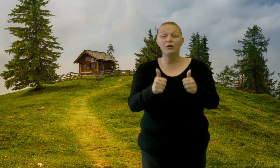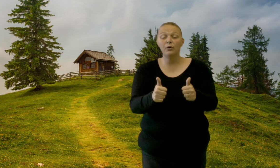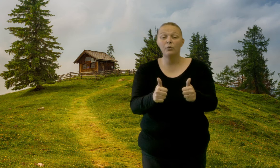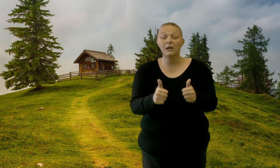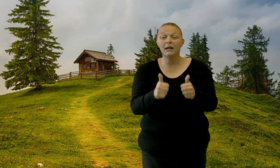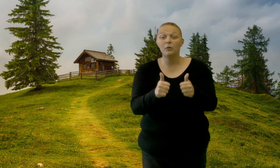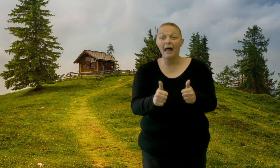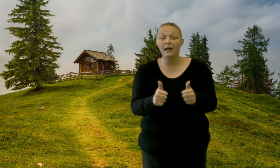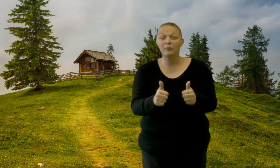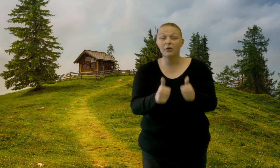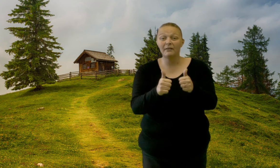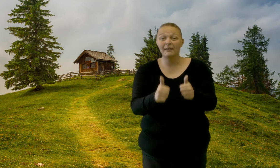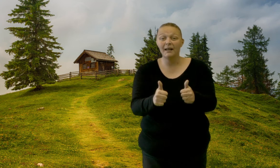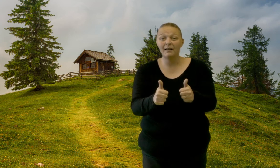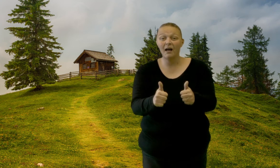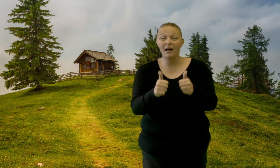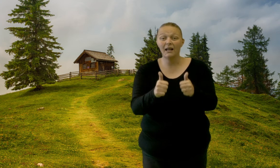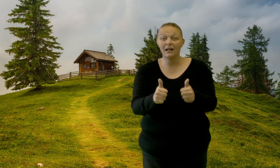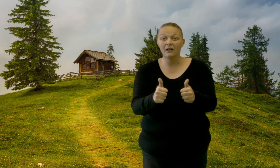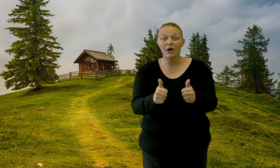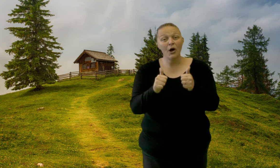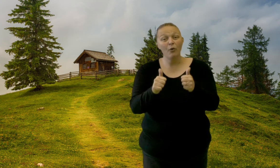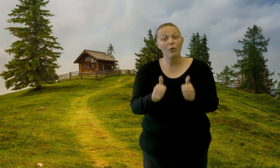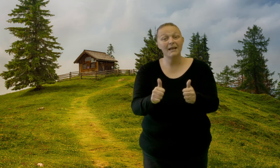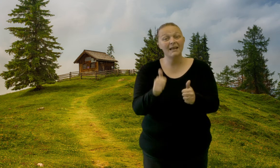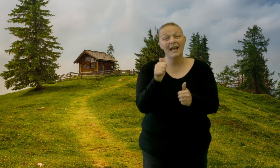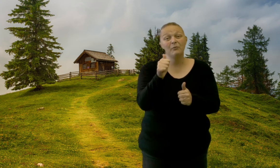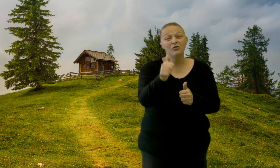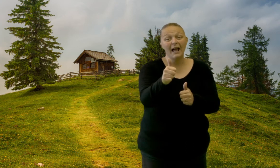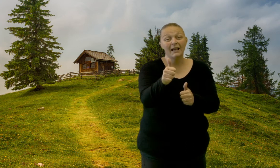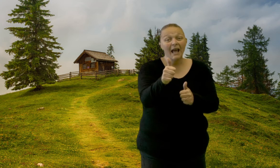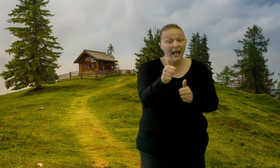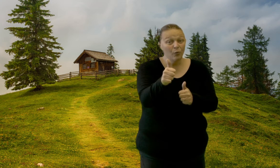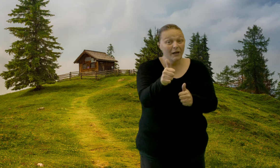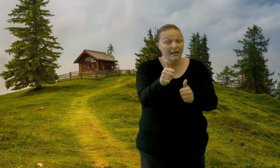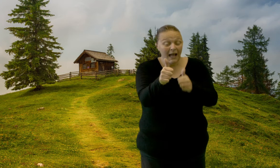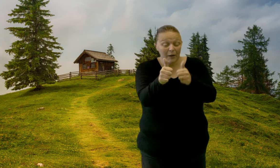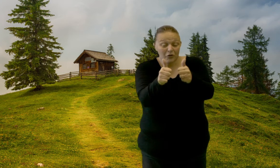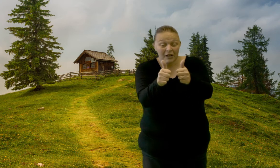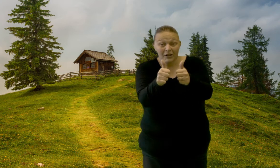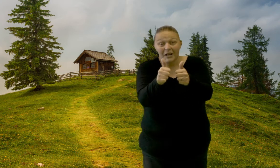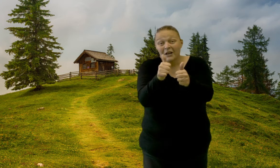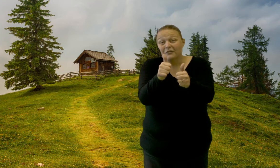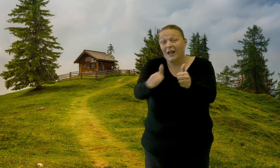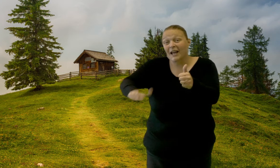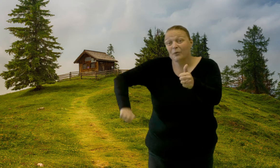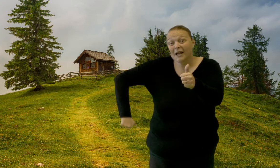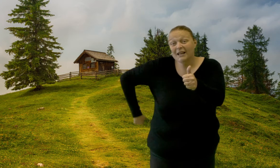Two little blackbirds sitting on a hill. One named Jack and one named Jill. Fly away,